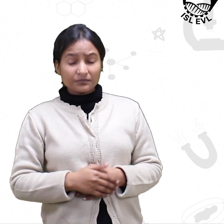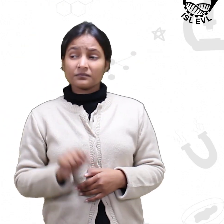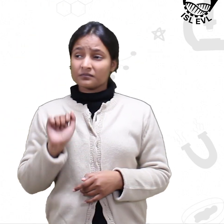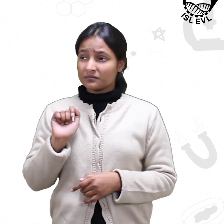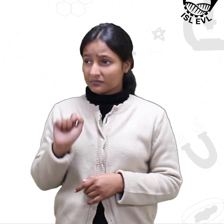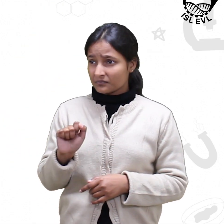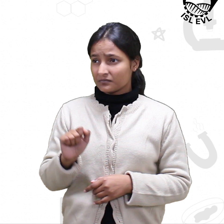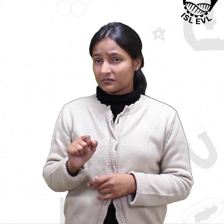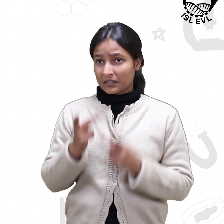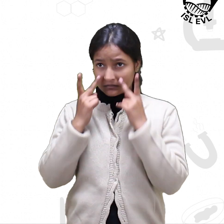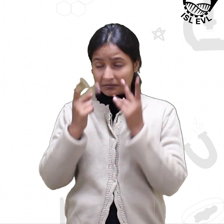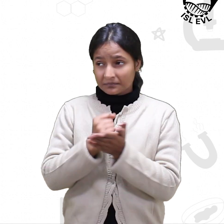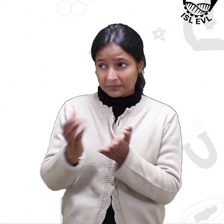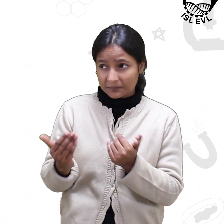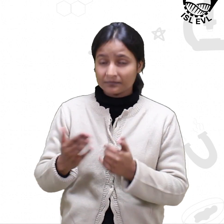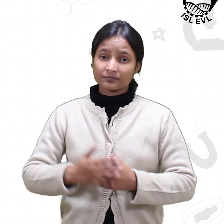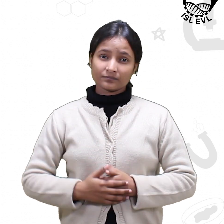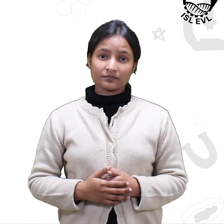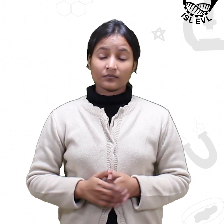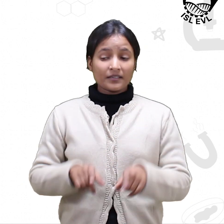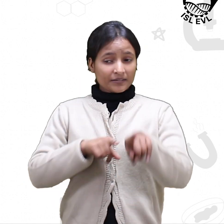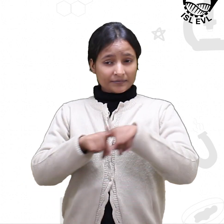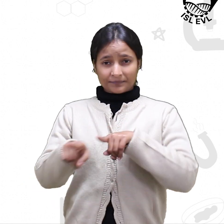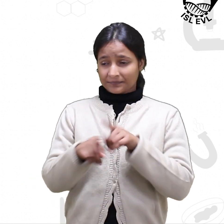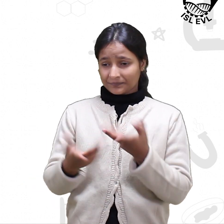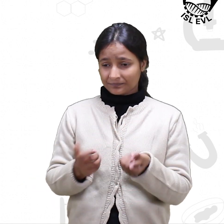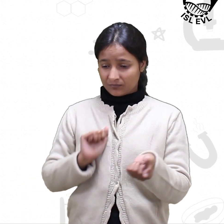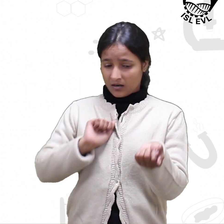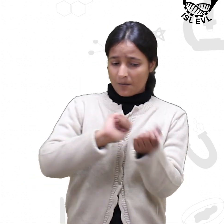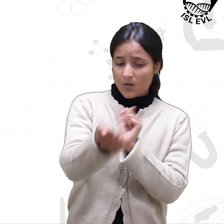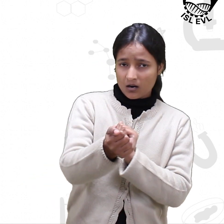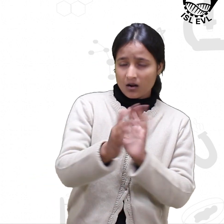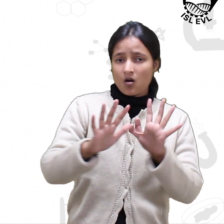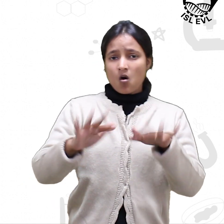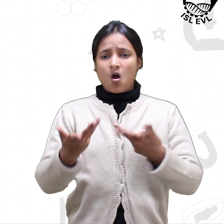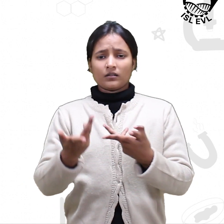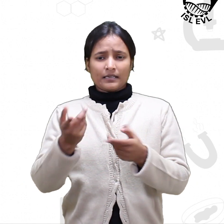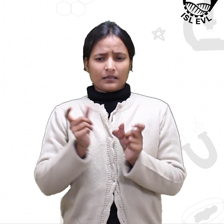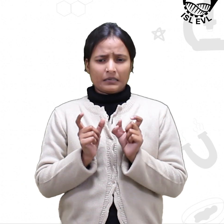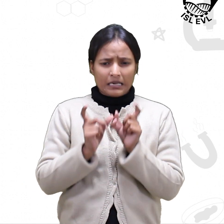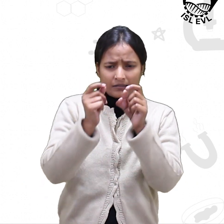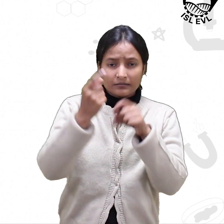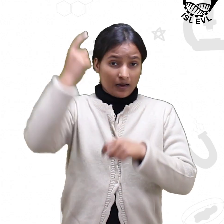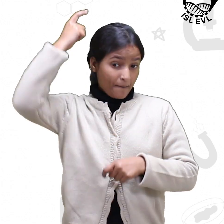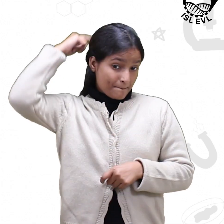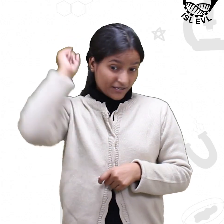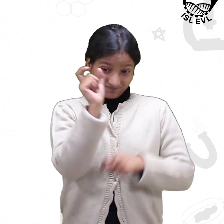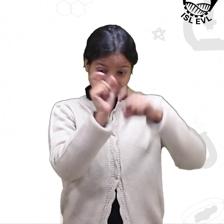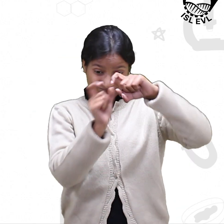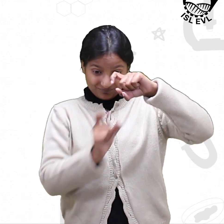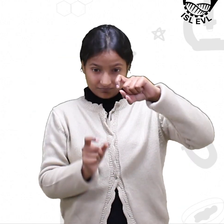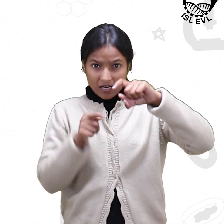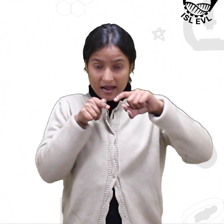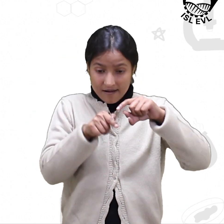So, if let's say an accident or cancer affects the spinal cord or the brain, one may lose the